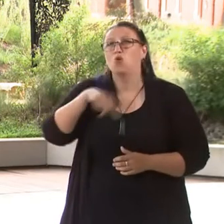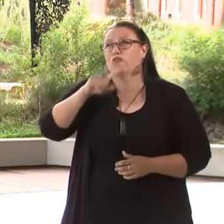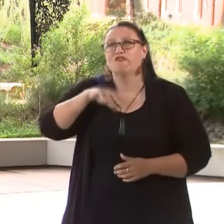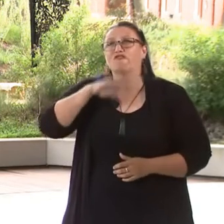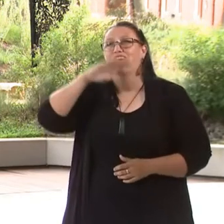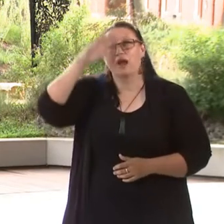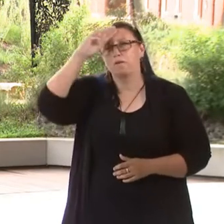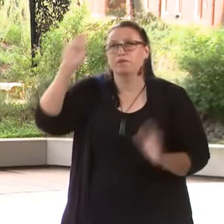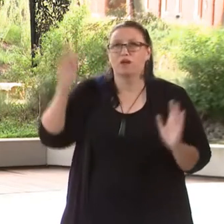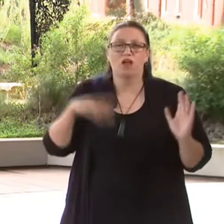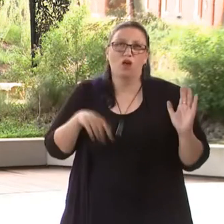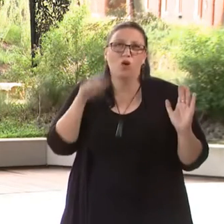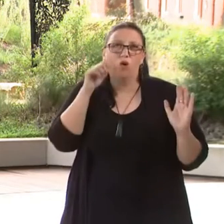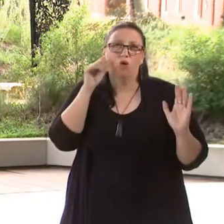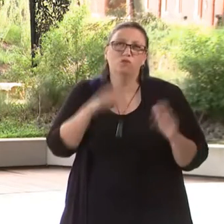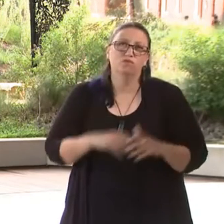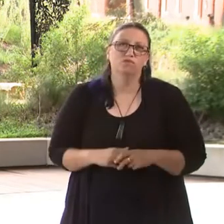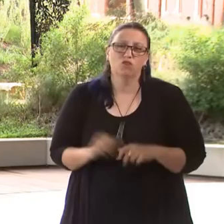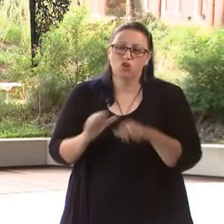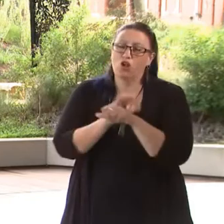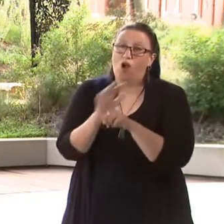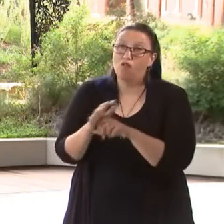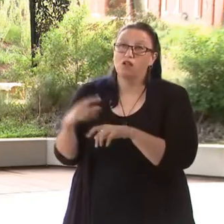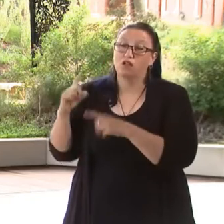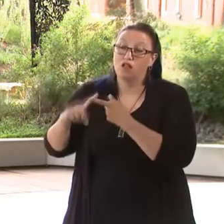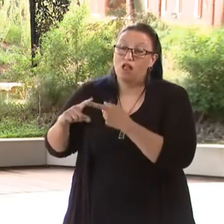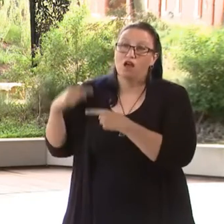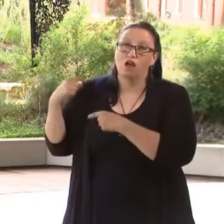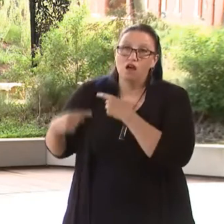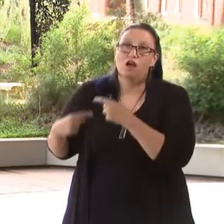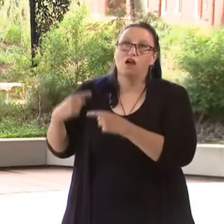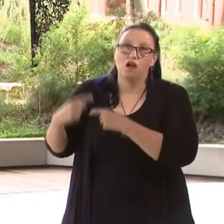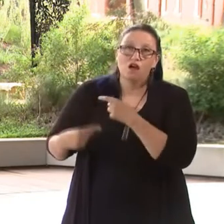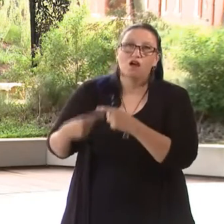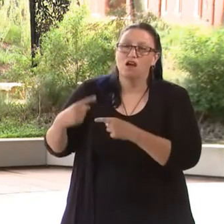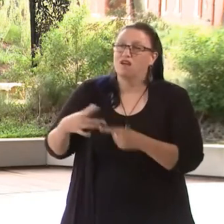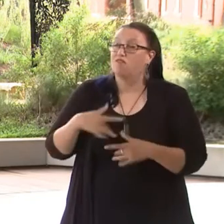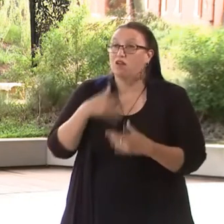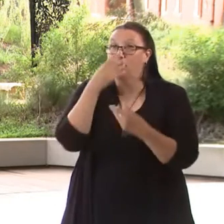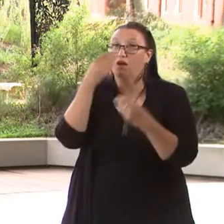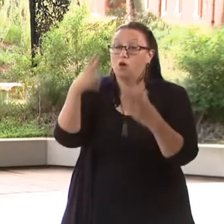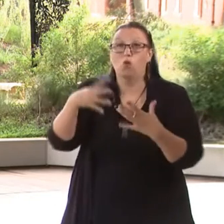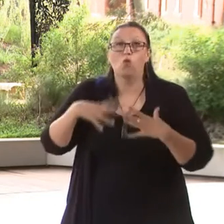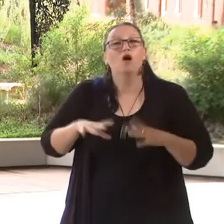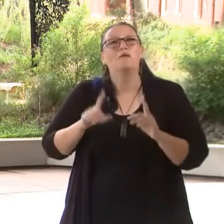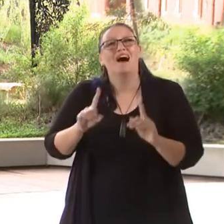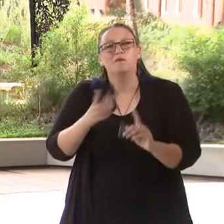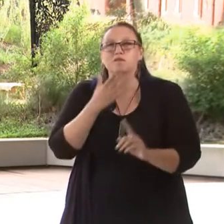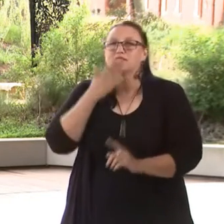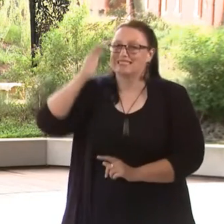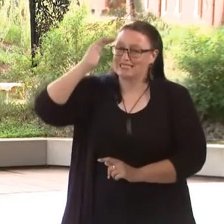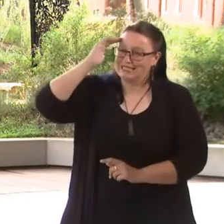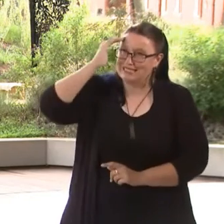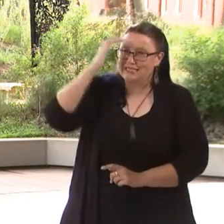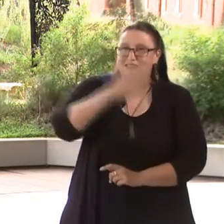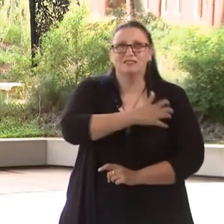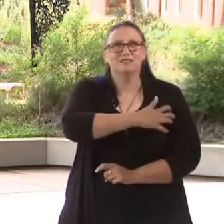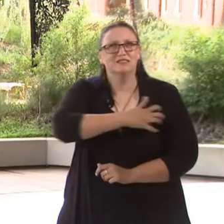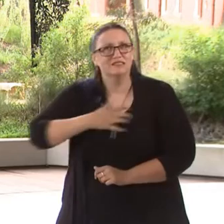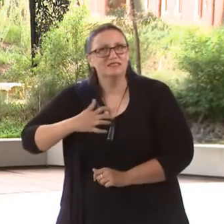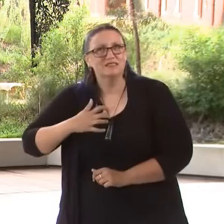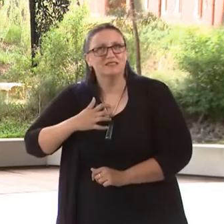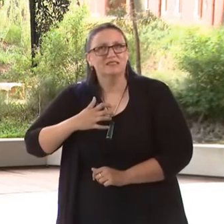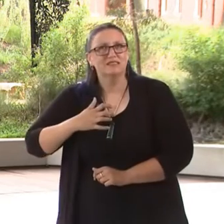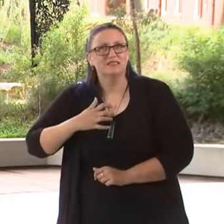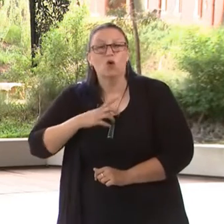pandemic. But we've got through the last 2 years, we are going to get through this next challenge as well. If we can continue to make those efforts, continue to make